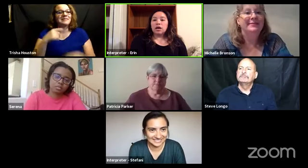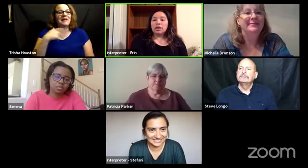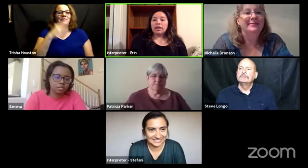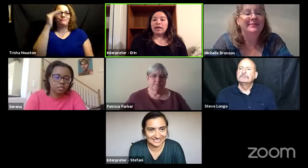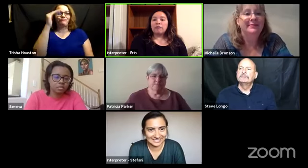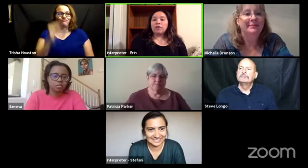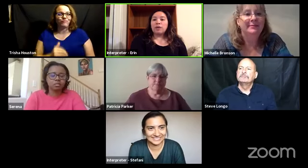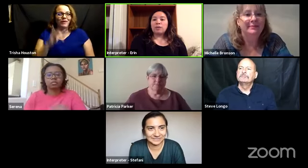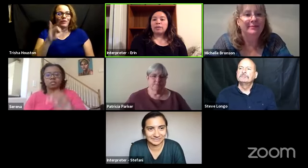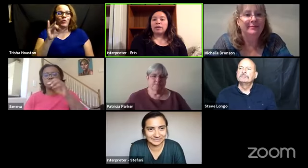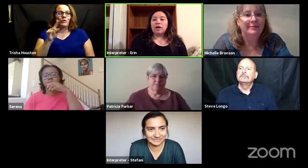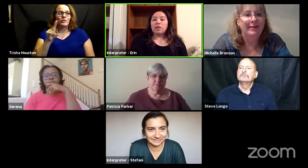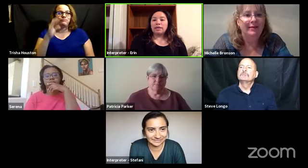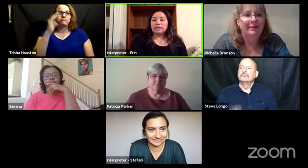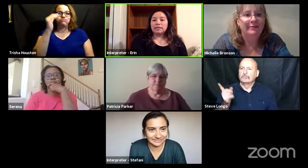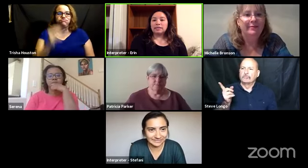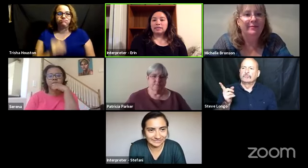Okay, now for public comments.